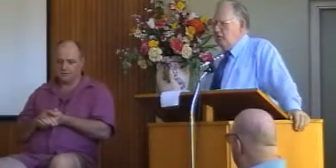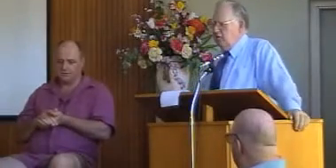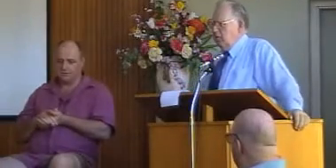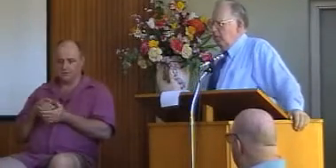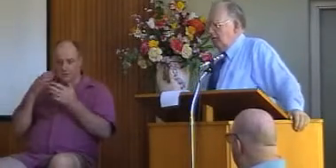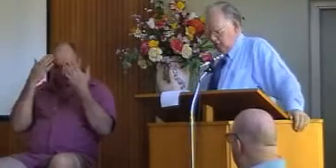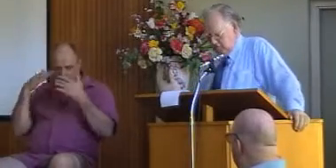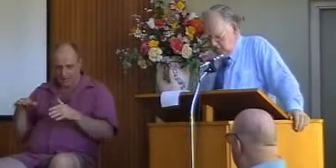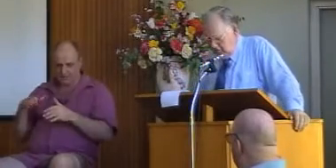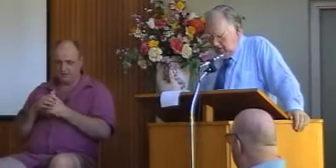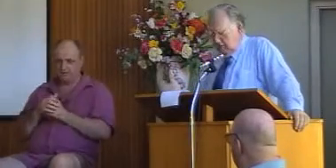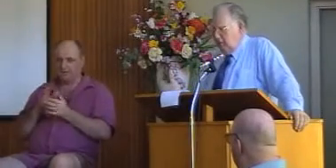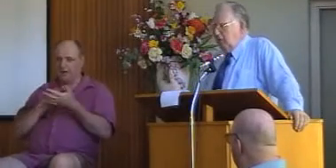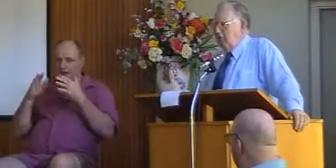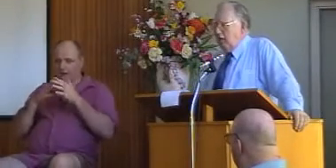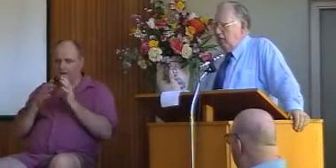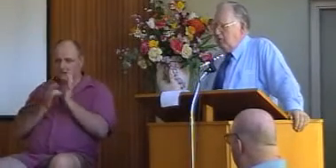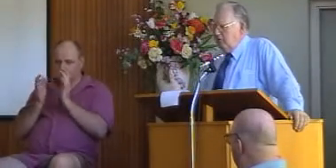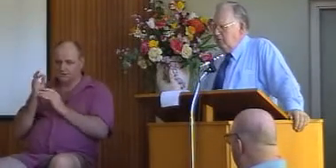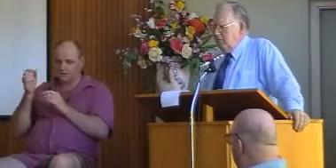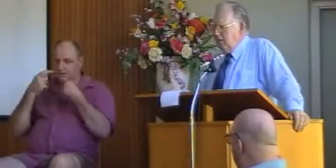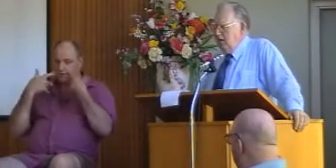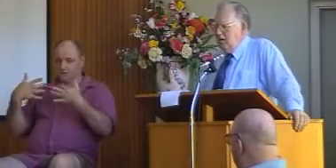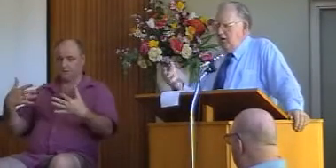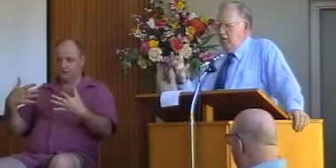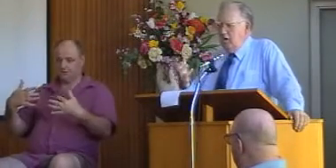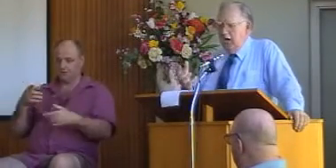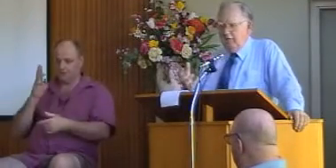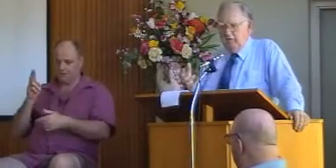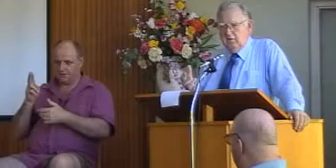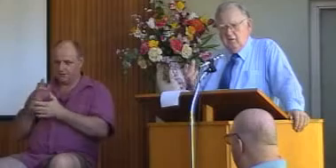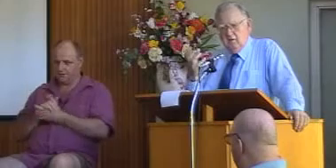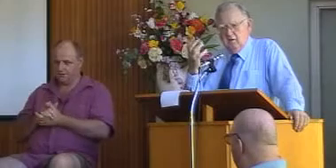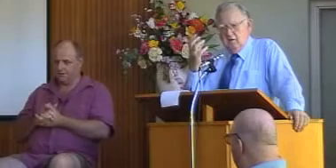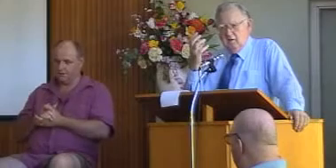Lord Jesus is His followers. We have